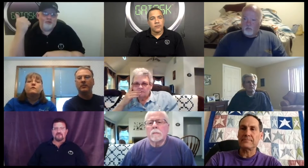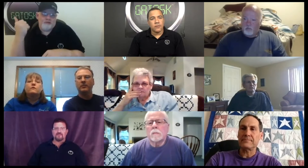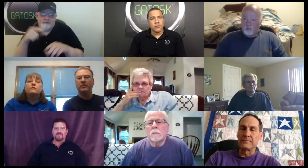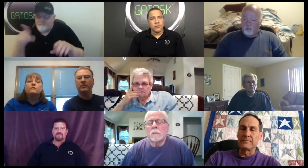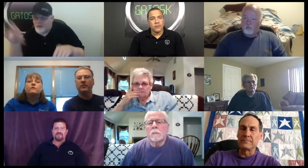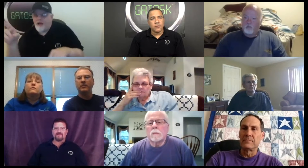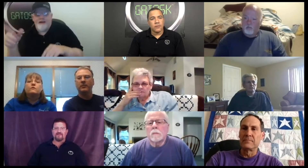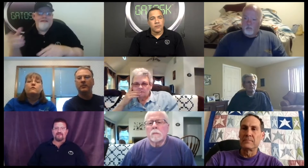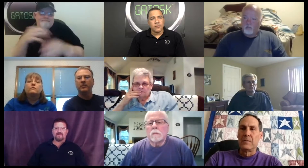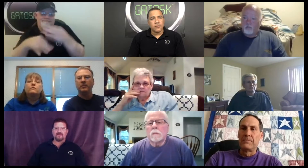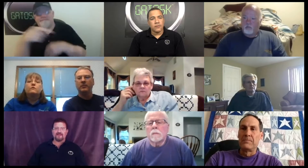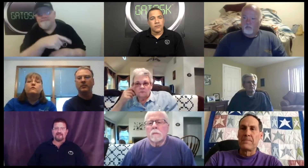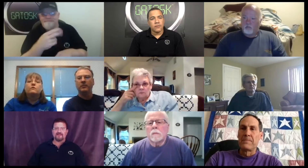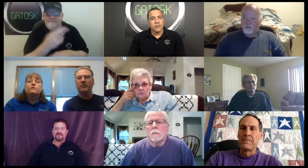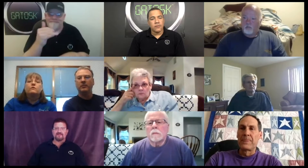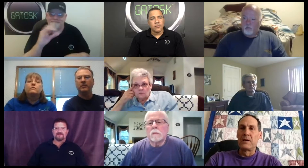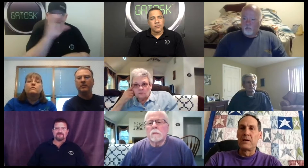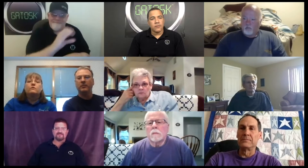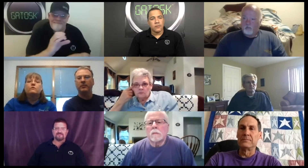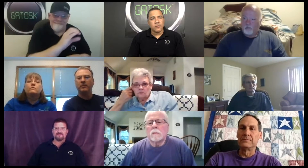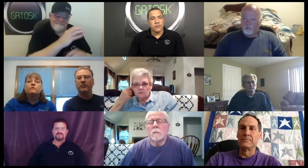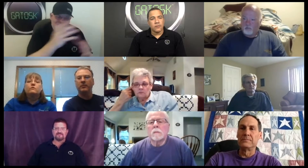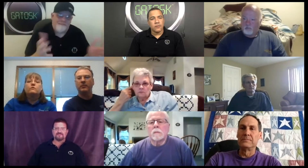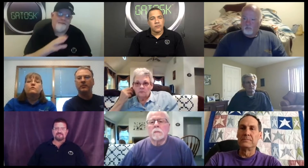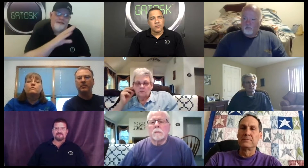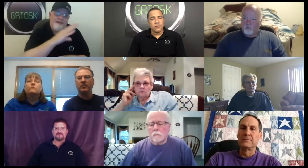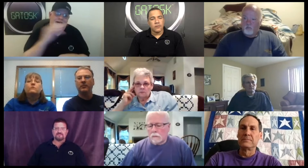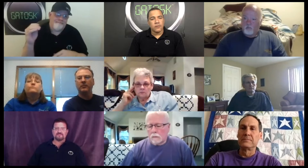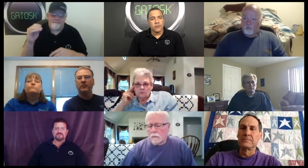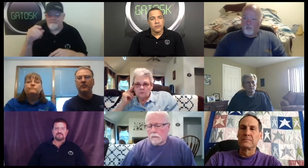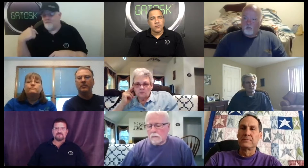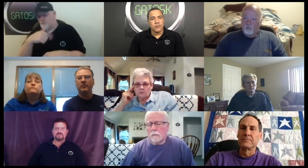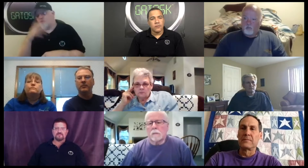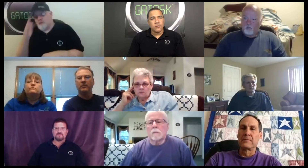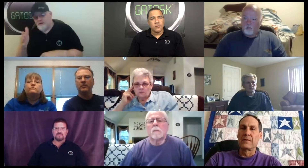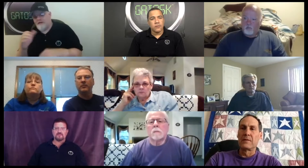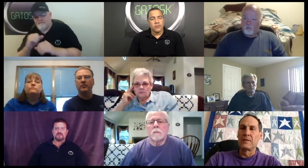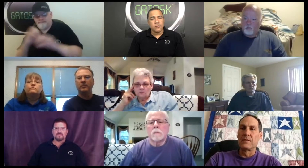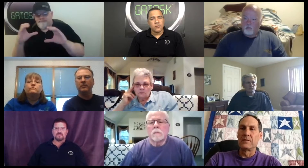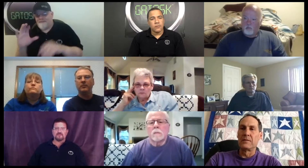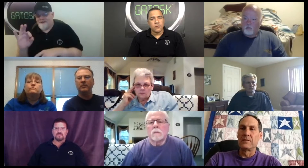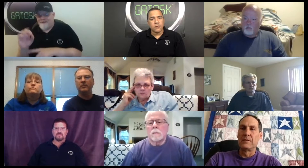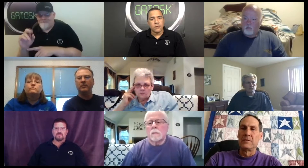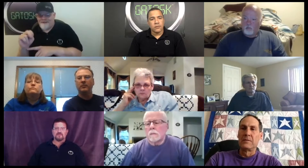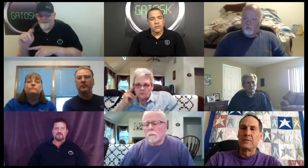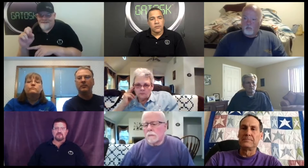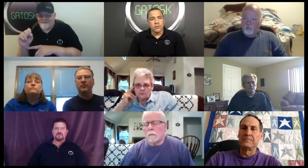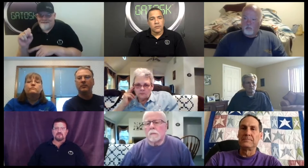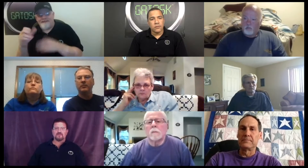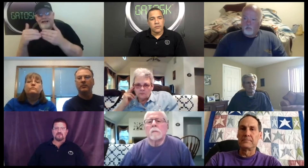program or something to make it better and make it find a replacement for that. And we will also be expanding